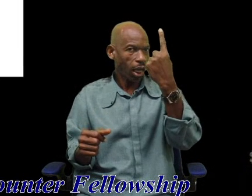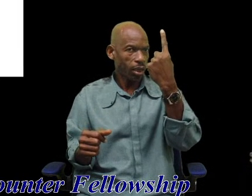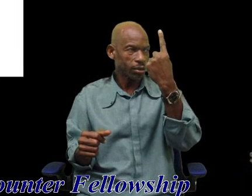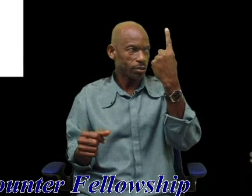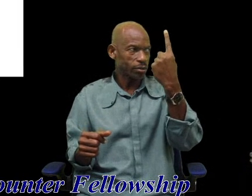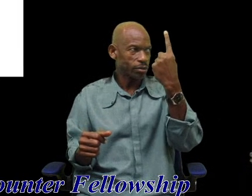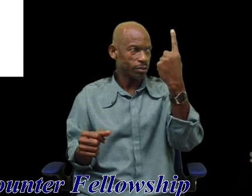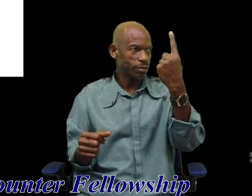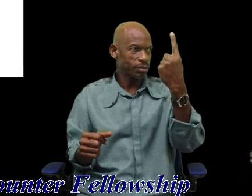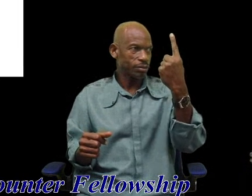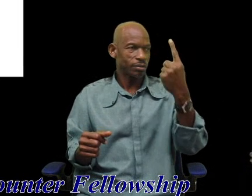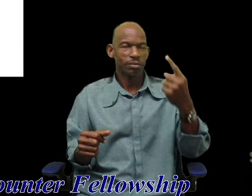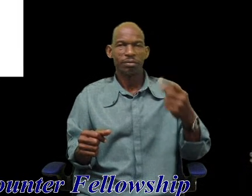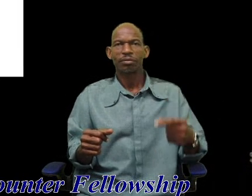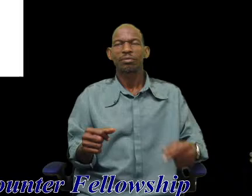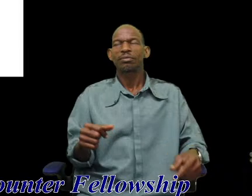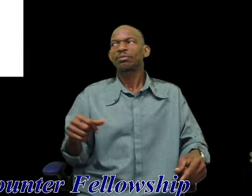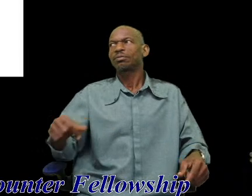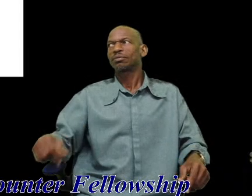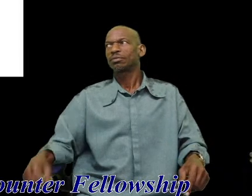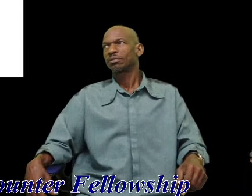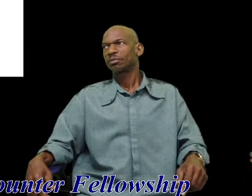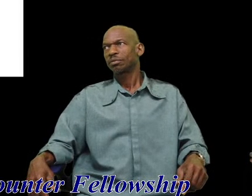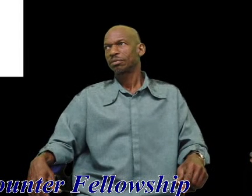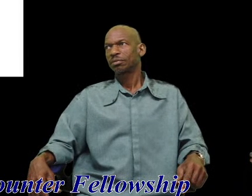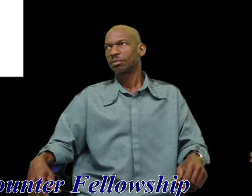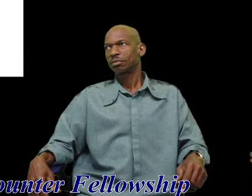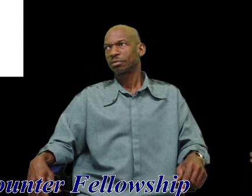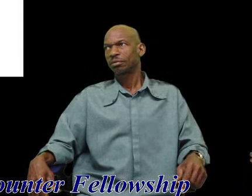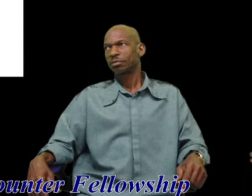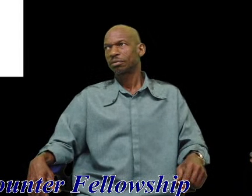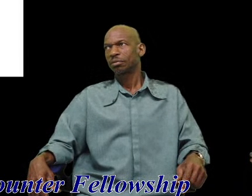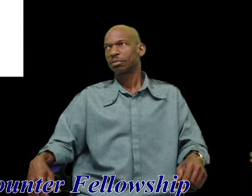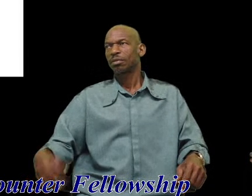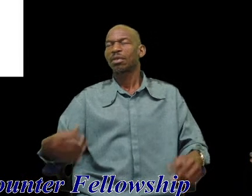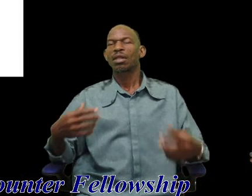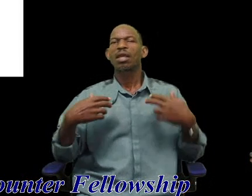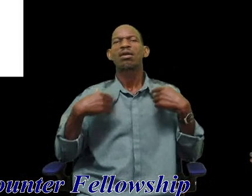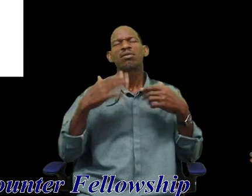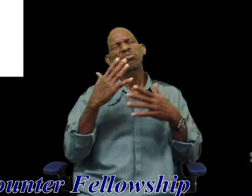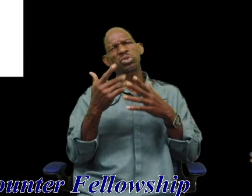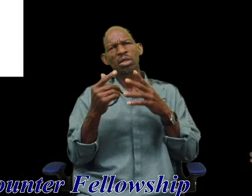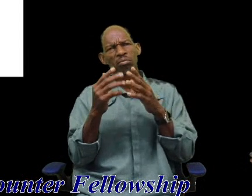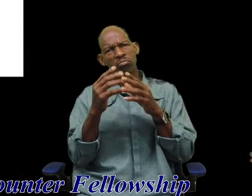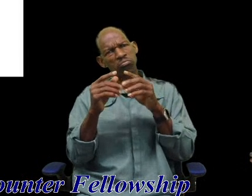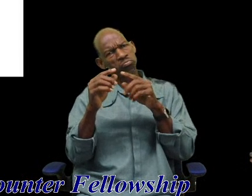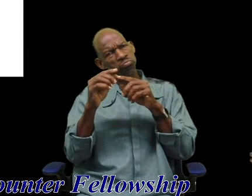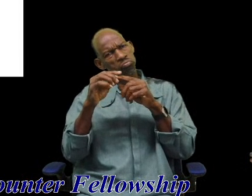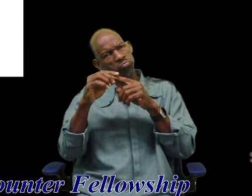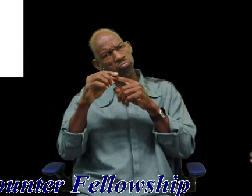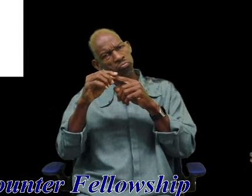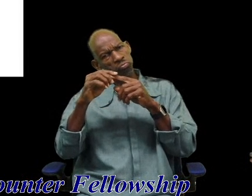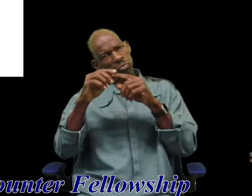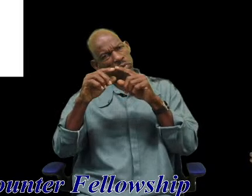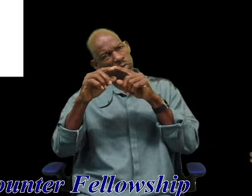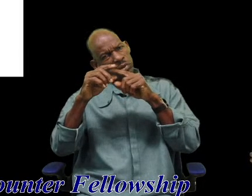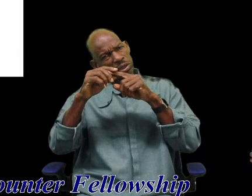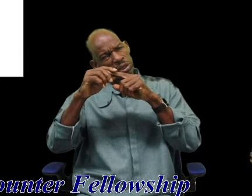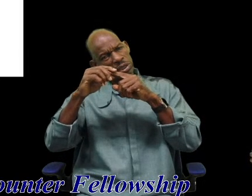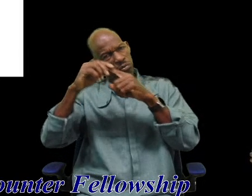It is one cat. We have some exception to the rule, but I'm going to do that in a separate